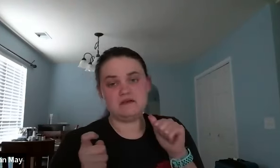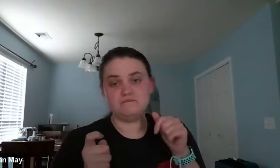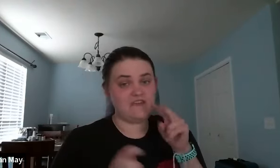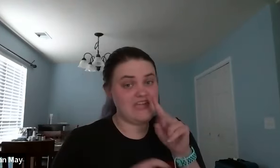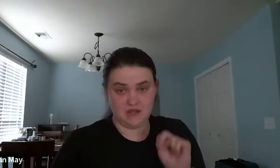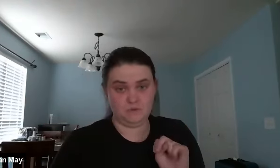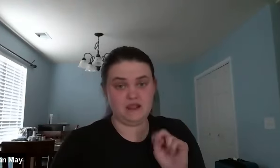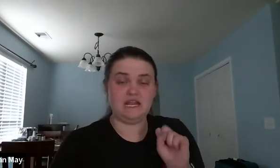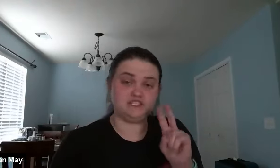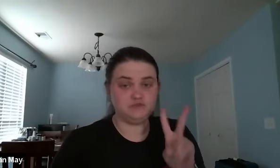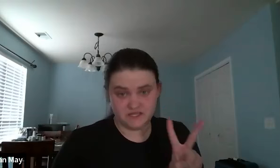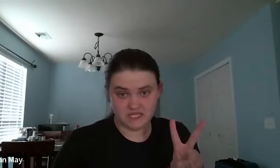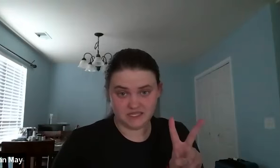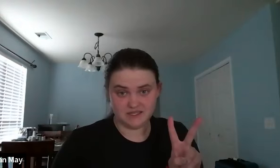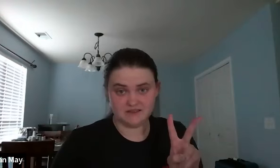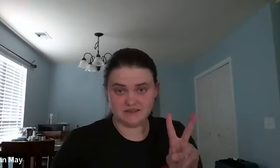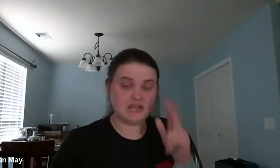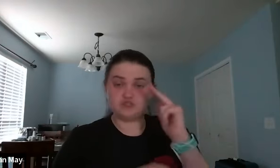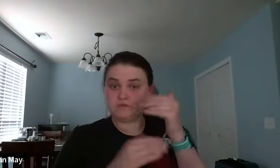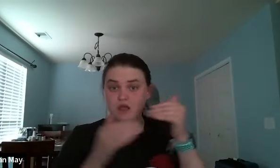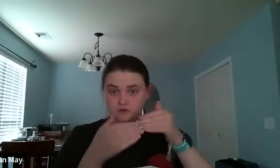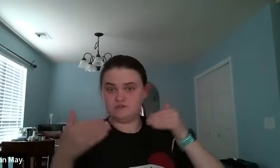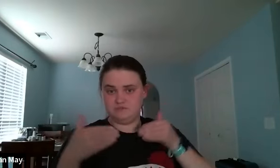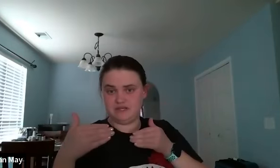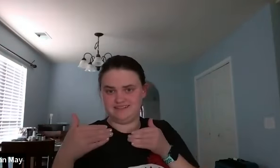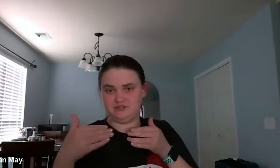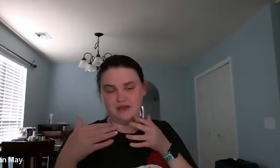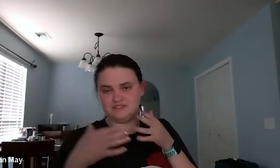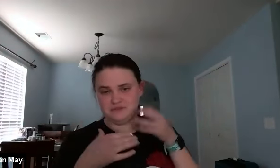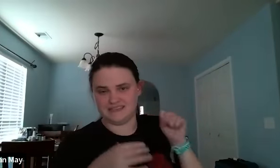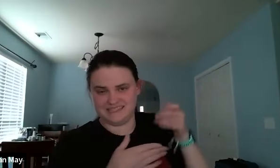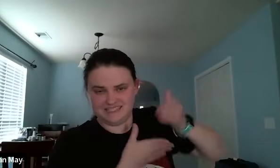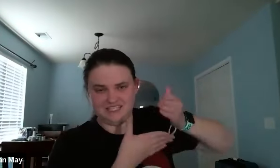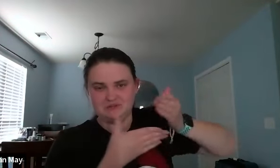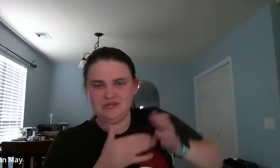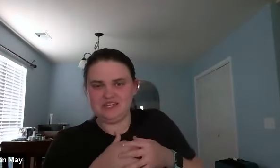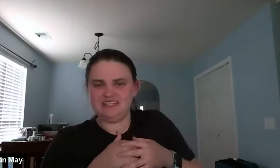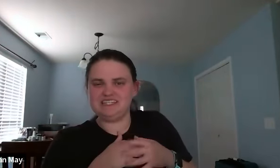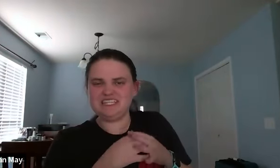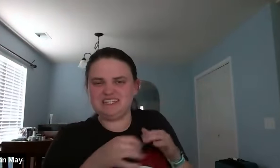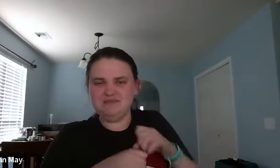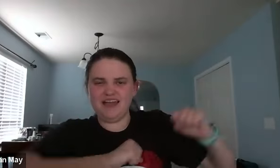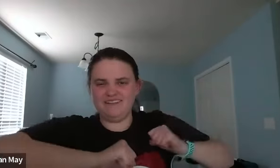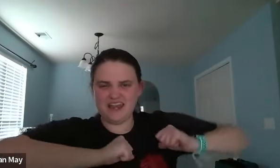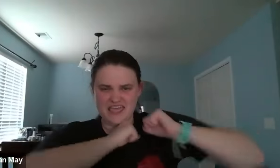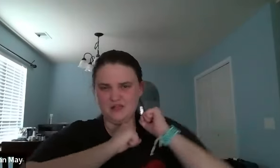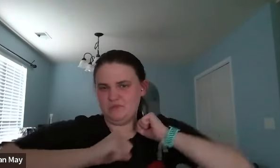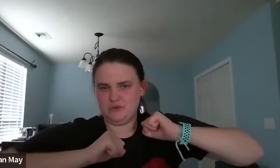a van, we're in an SUV. It has 3 rows, but you have suitcases next to you. You just don't got a lot of elbow